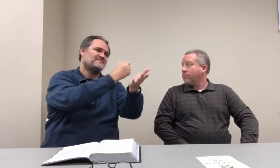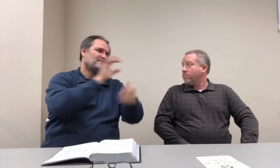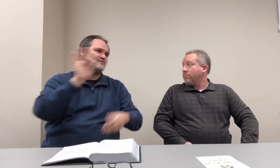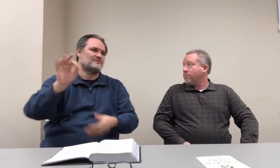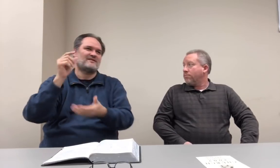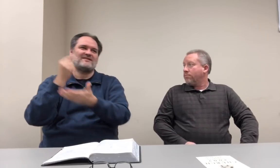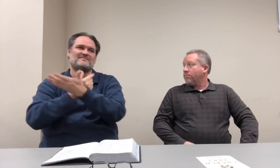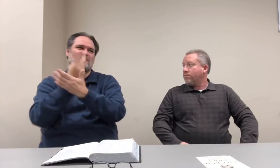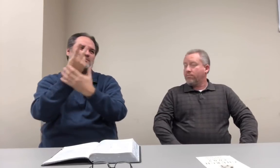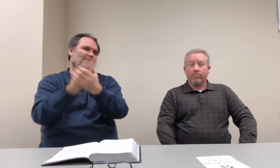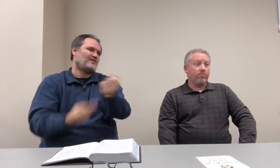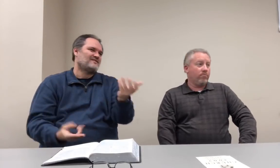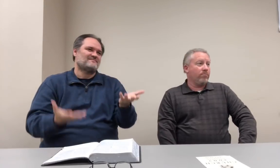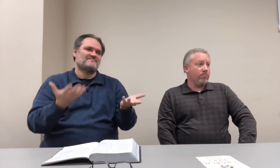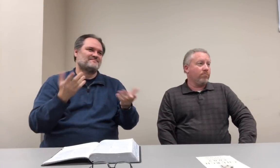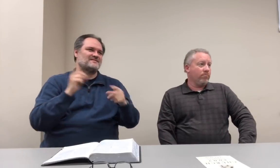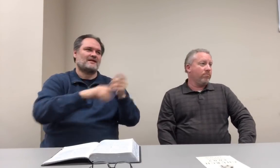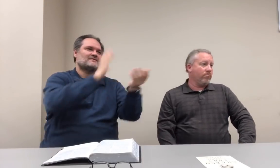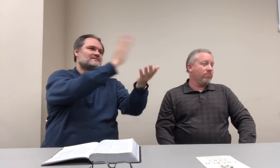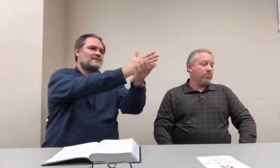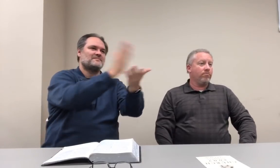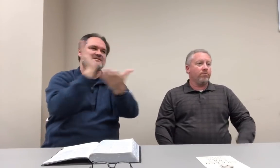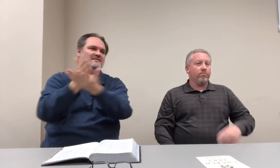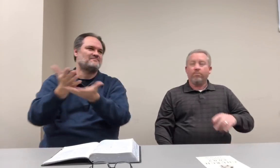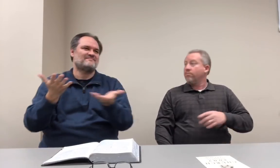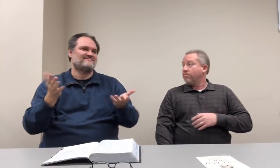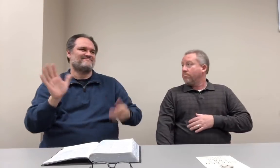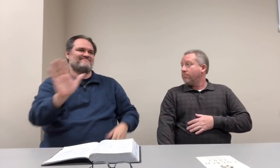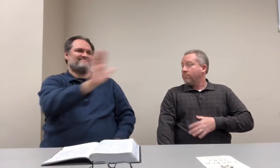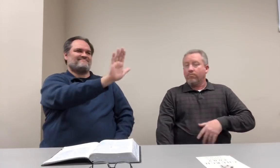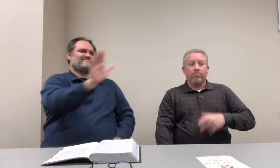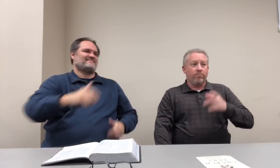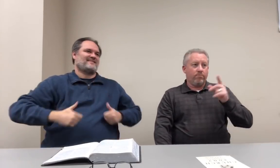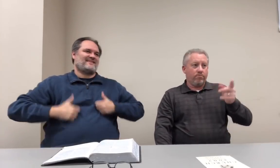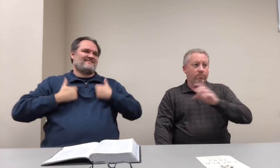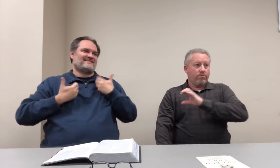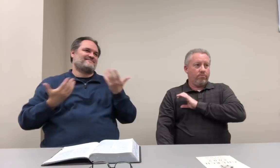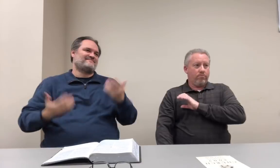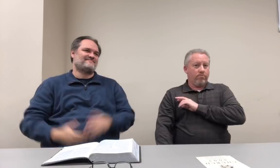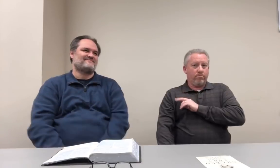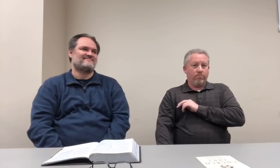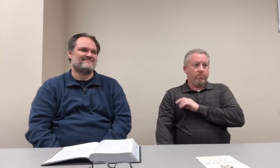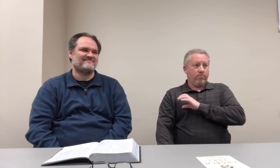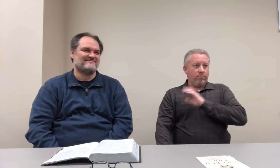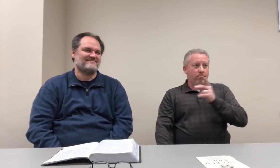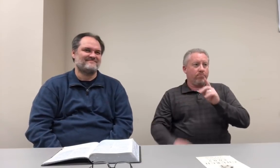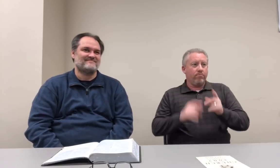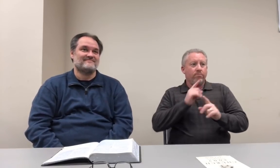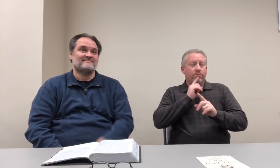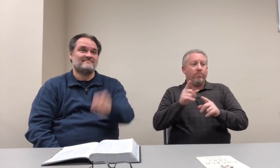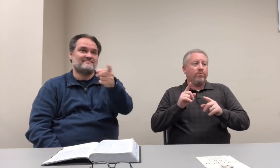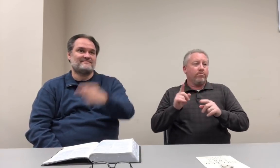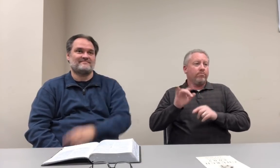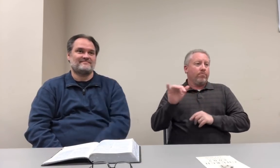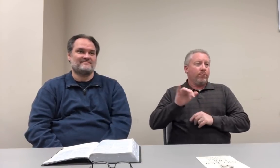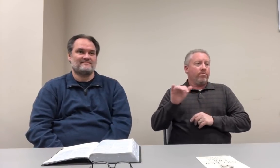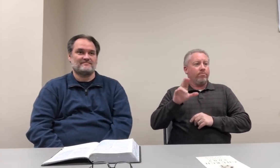consumed. God's immutability is great news to them, right? He's saying, you've broken my commandments. You've broken my